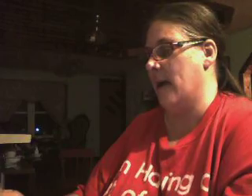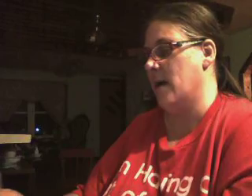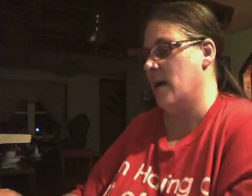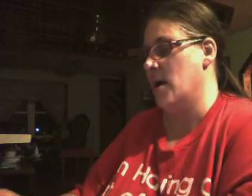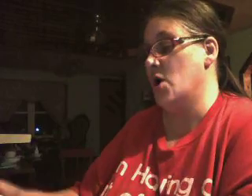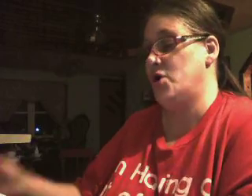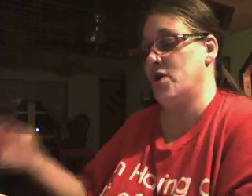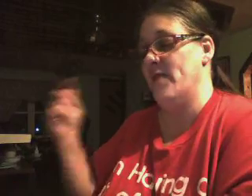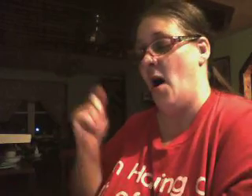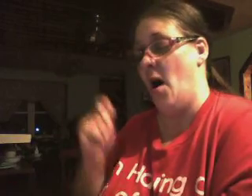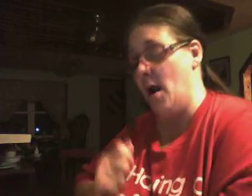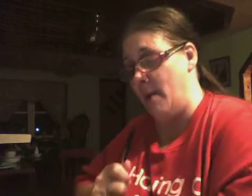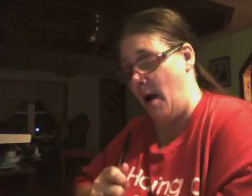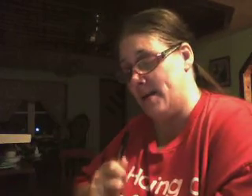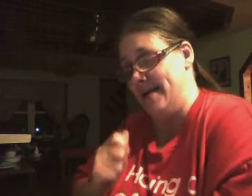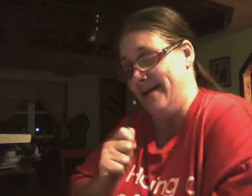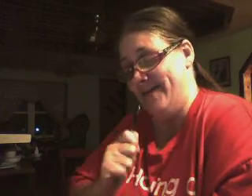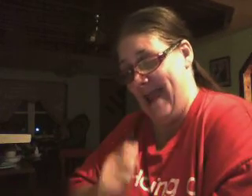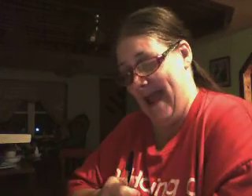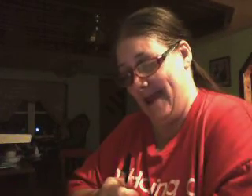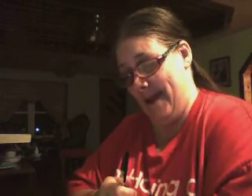Okay. Should the heart boxes of candy